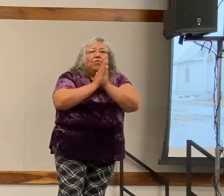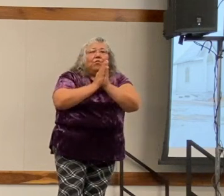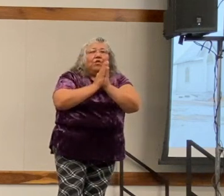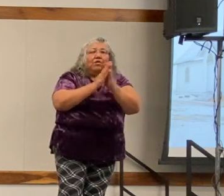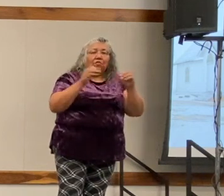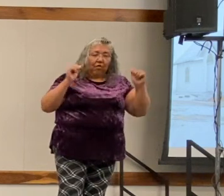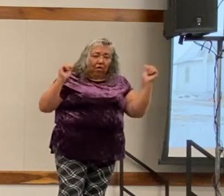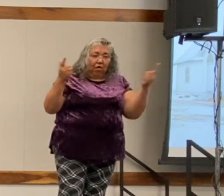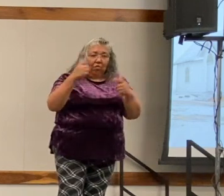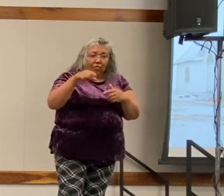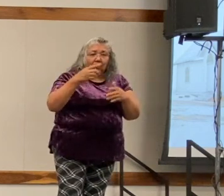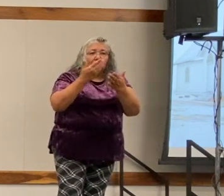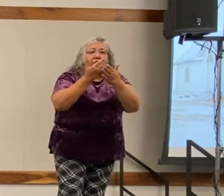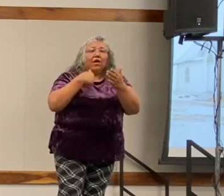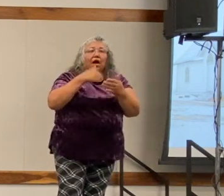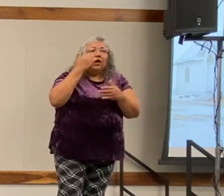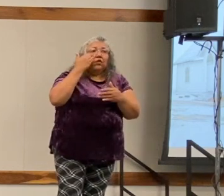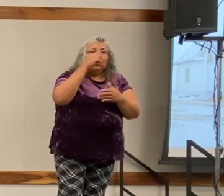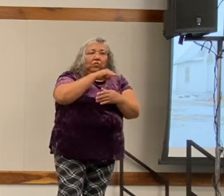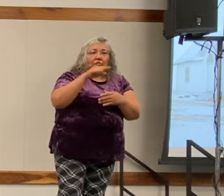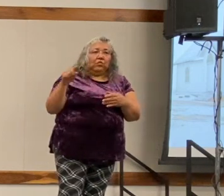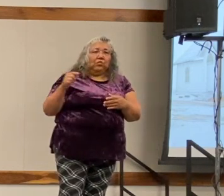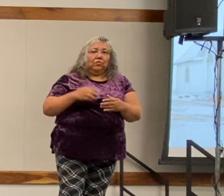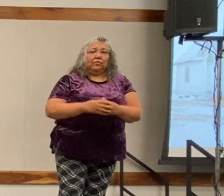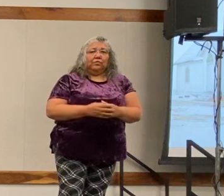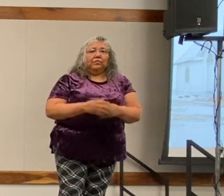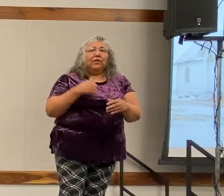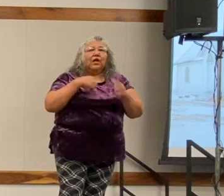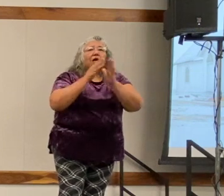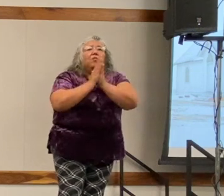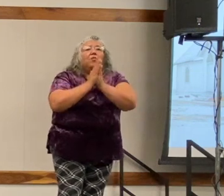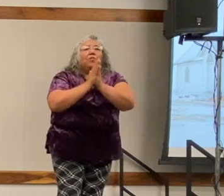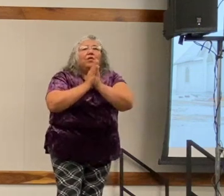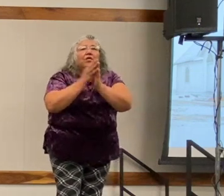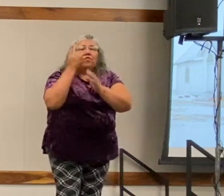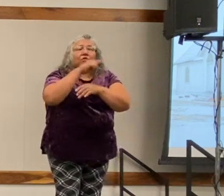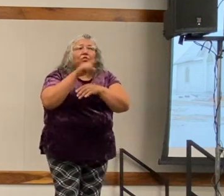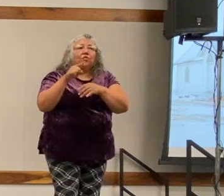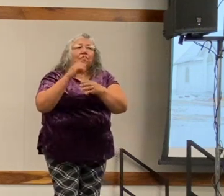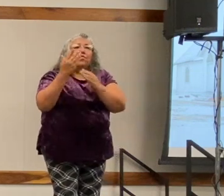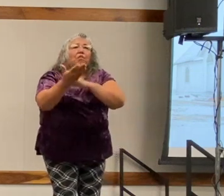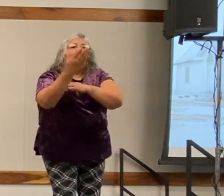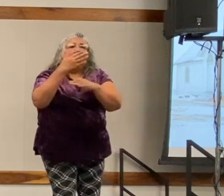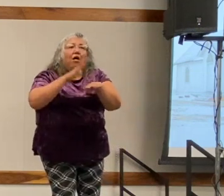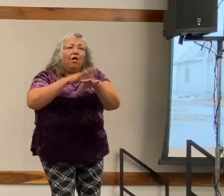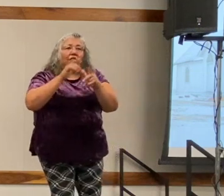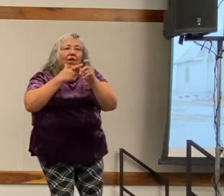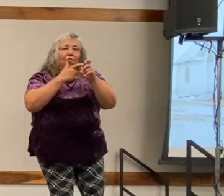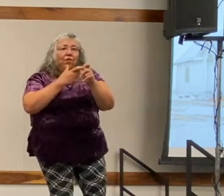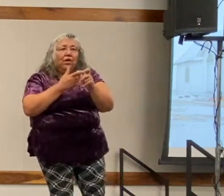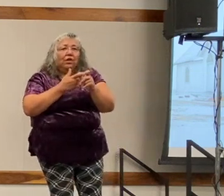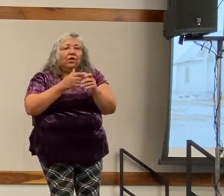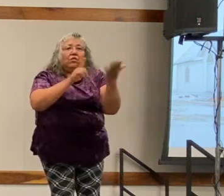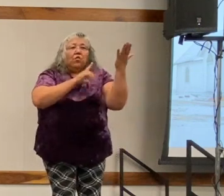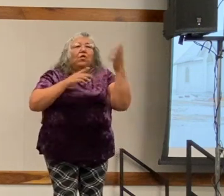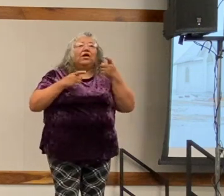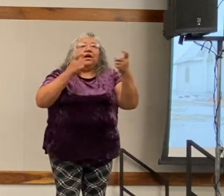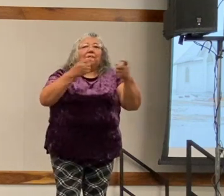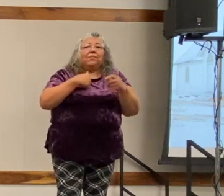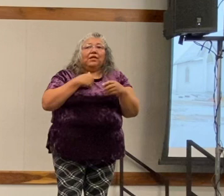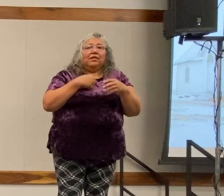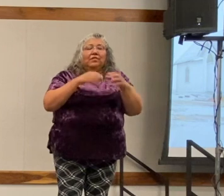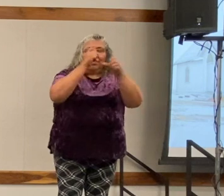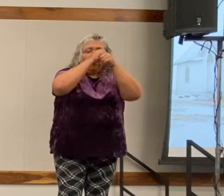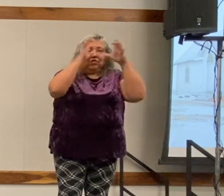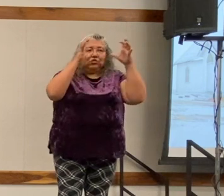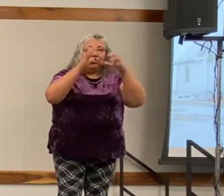of you before I even knew you. I prayed for you the morning that I was on that run and the Lord gave me the vision. I started praying